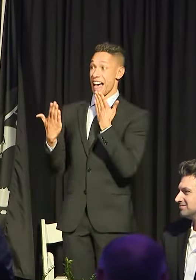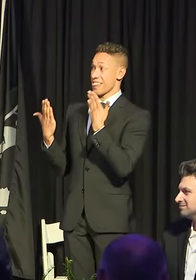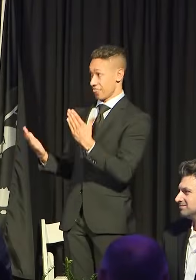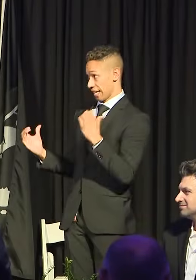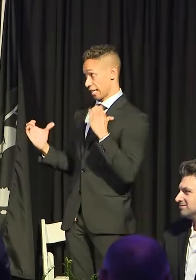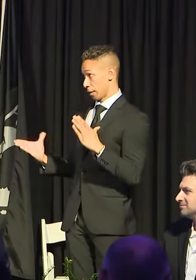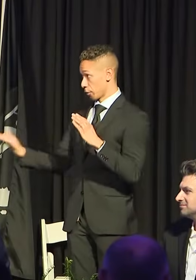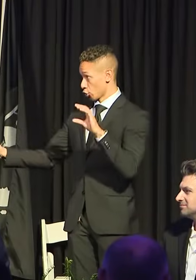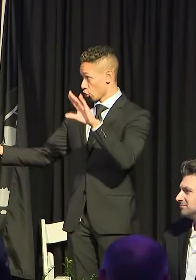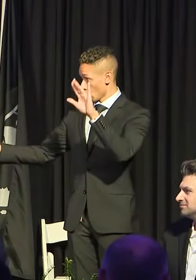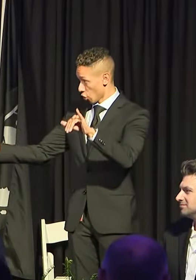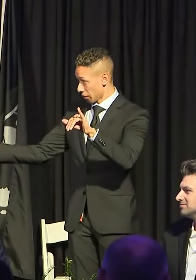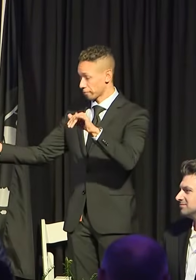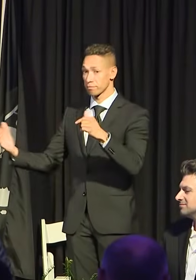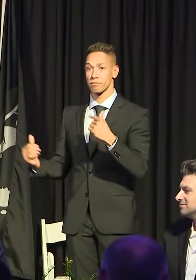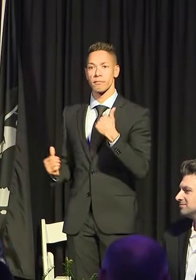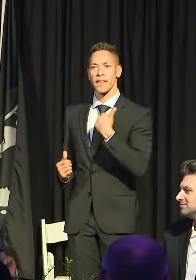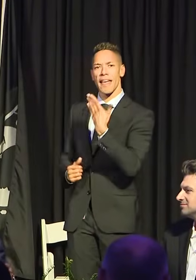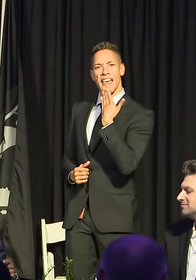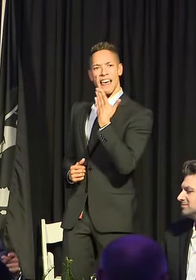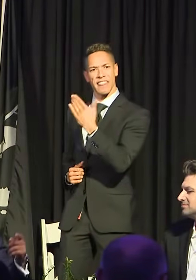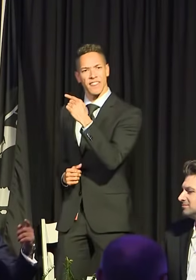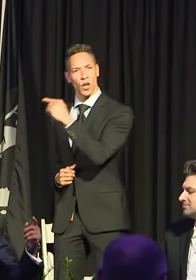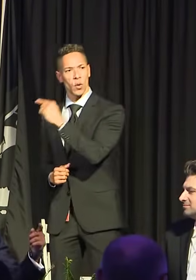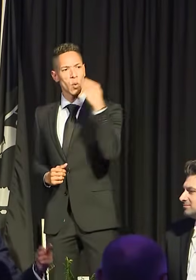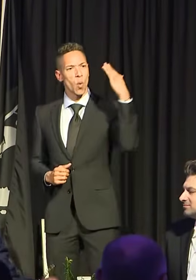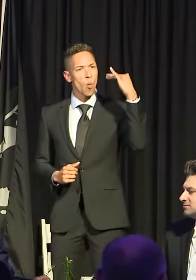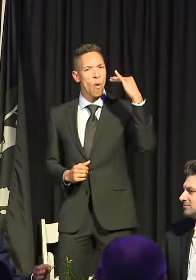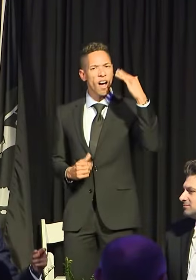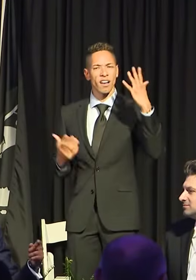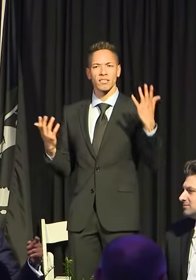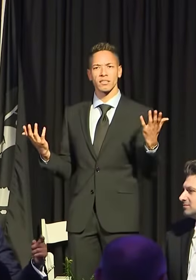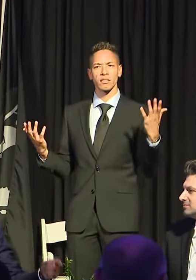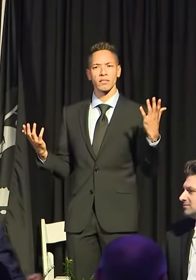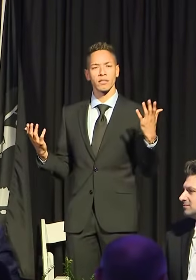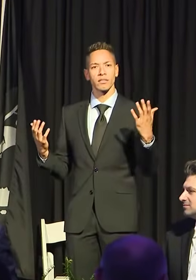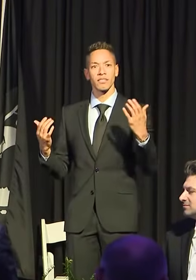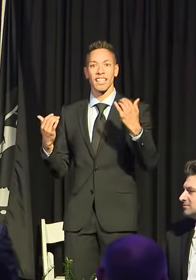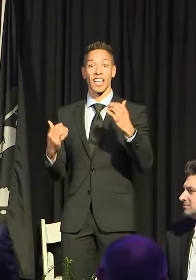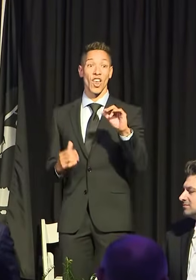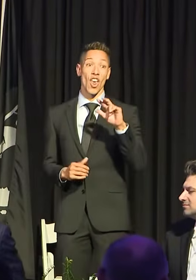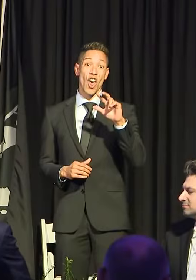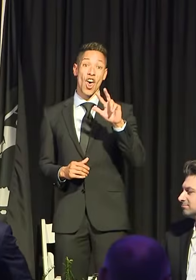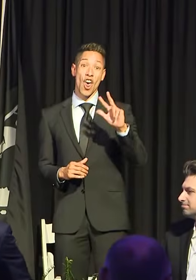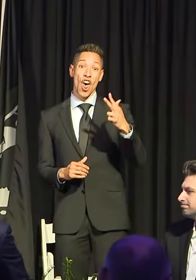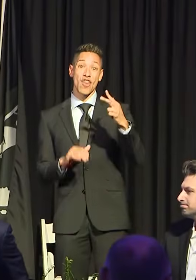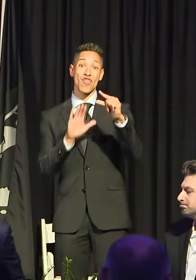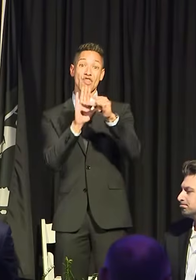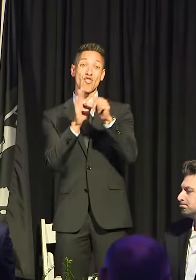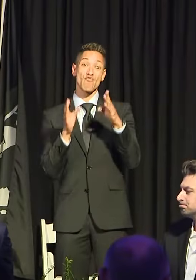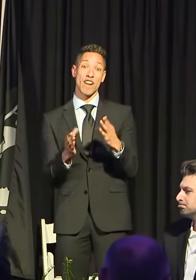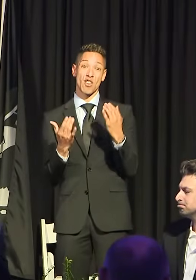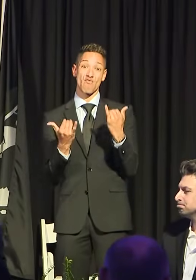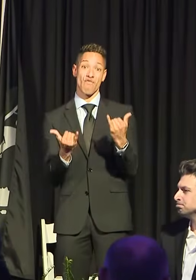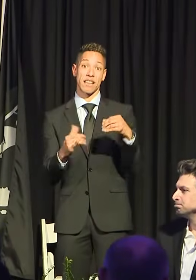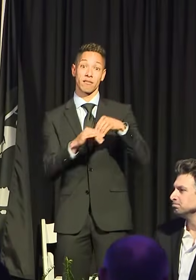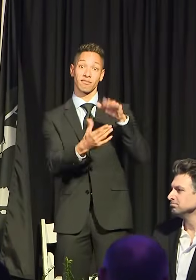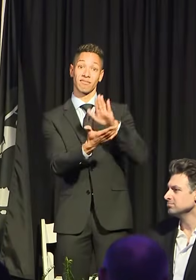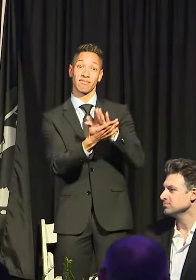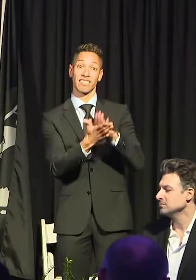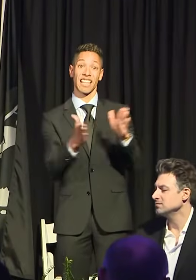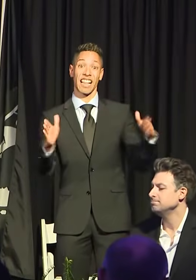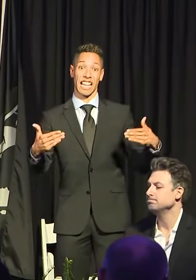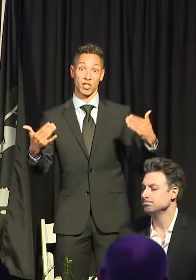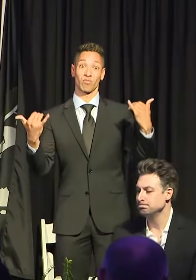Commissioner Curry. I thank her because there is a third grader sitting inside the classroom